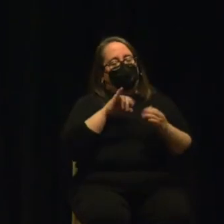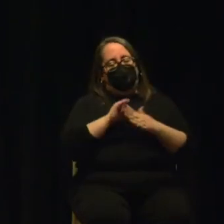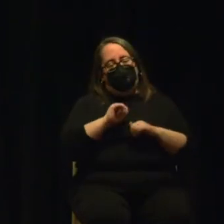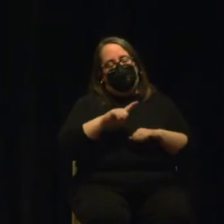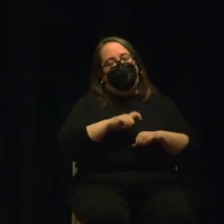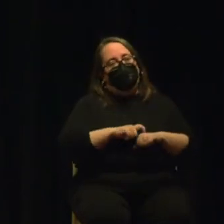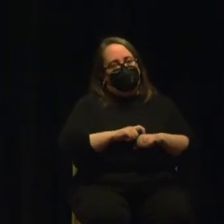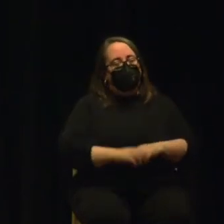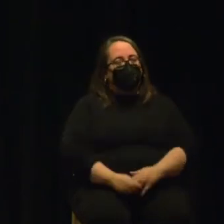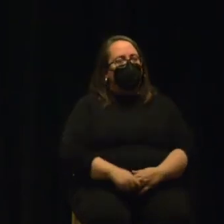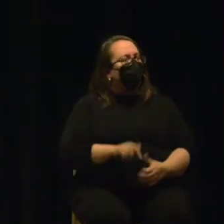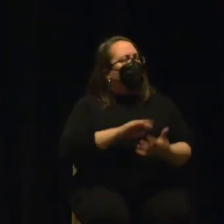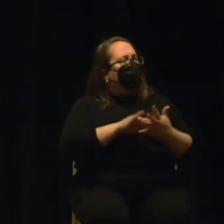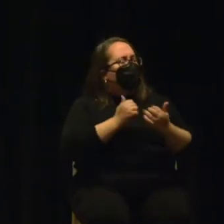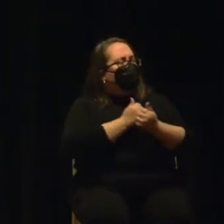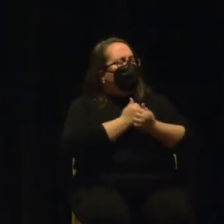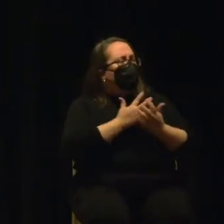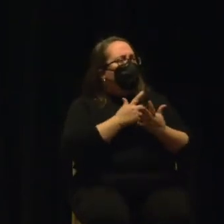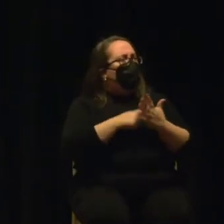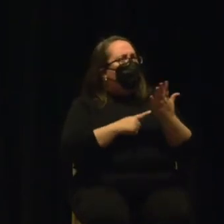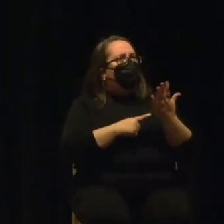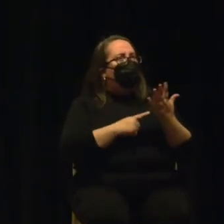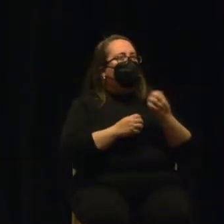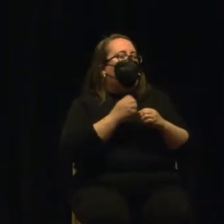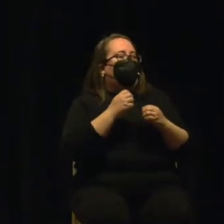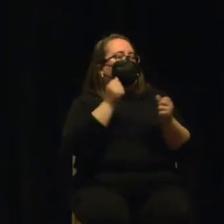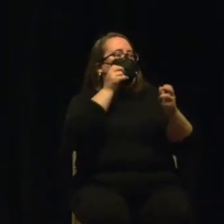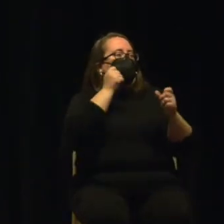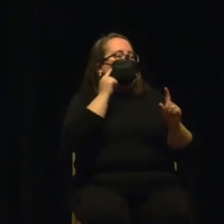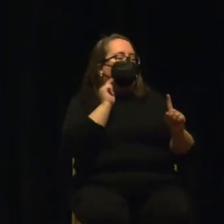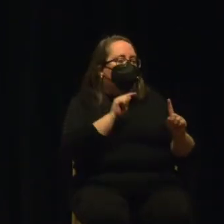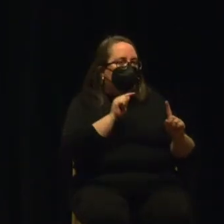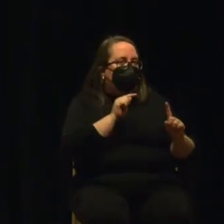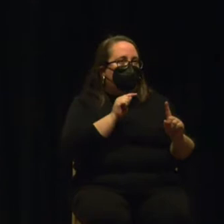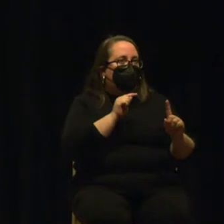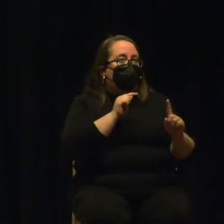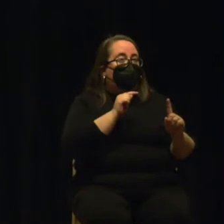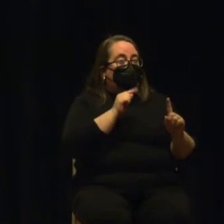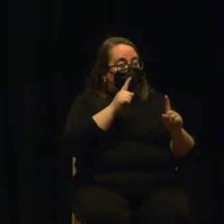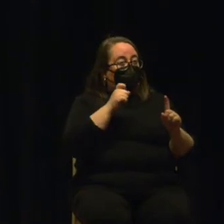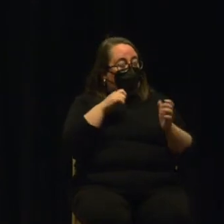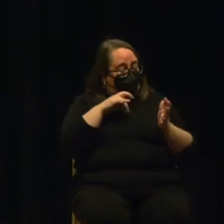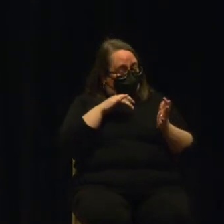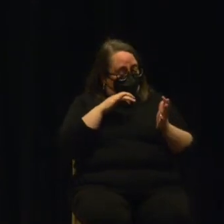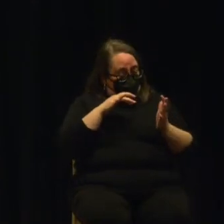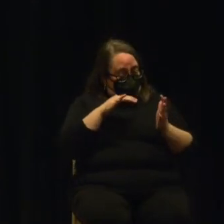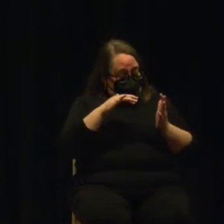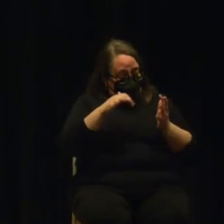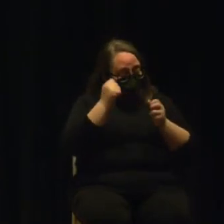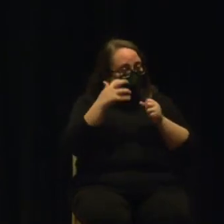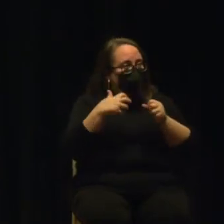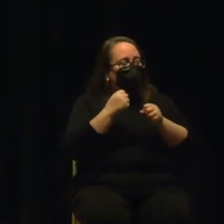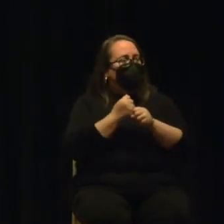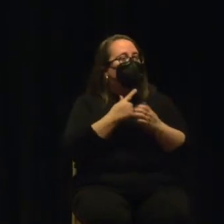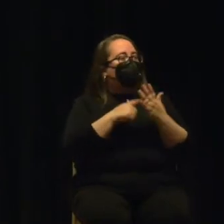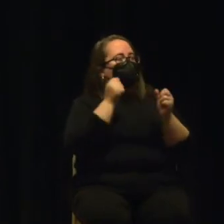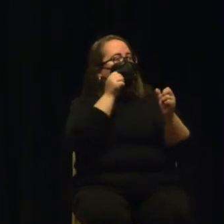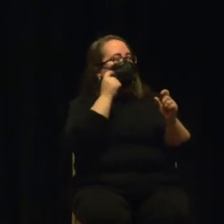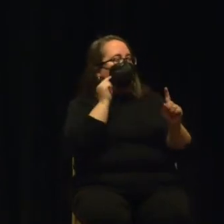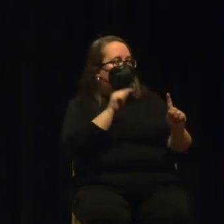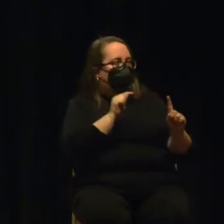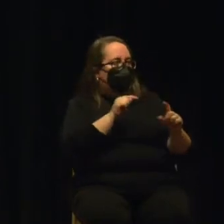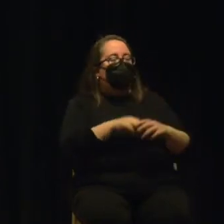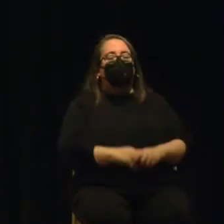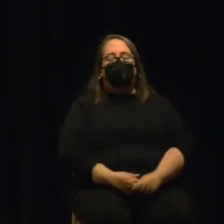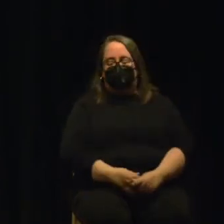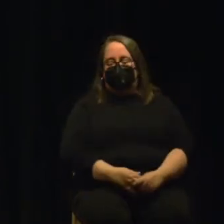time. Did you learn anything? Like, what do you think? What was most surprising over the course of years of researching this person? You know, I think what was,